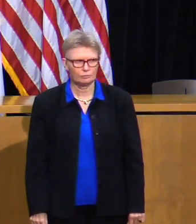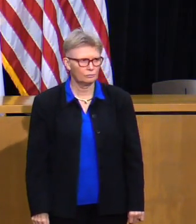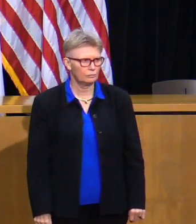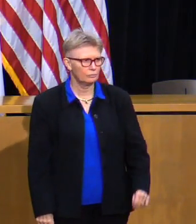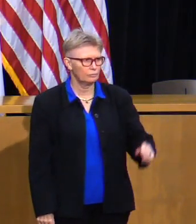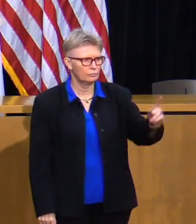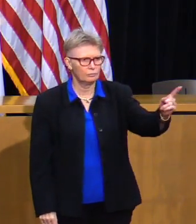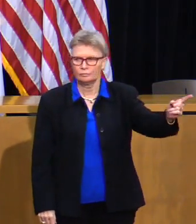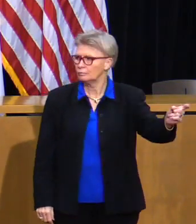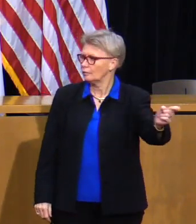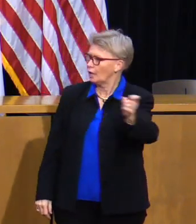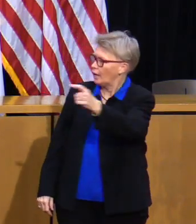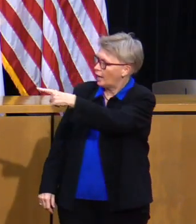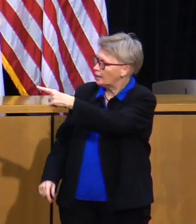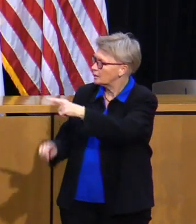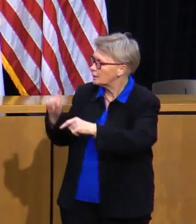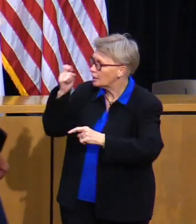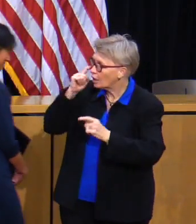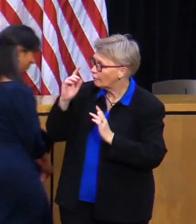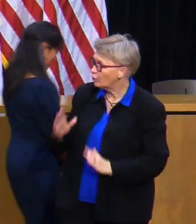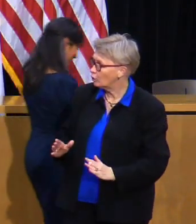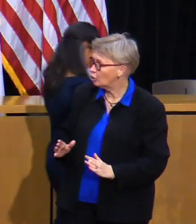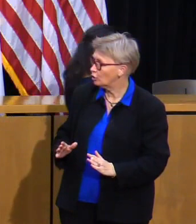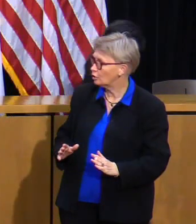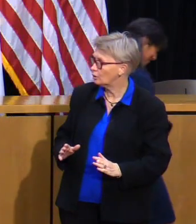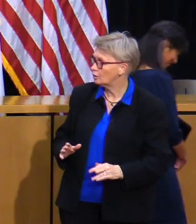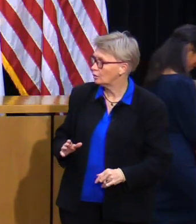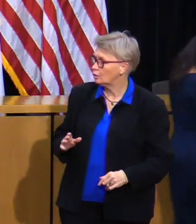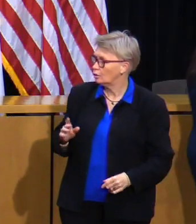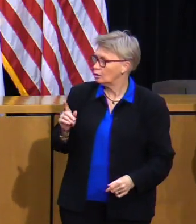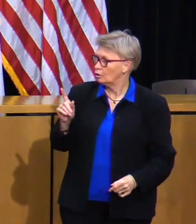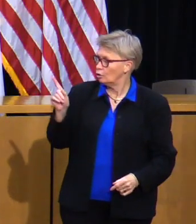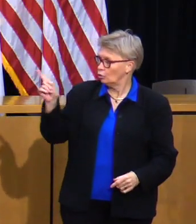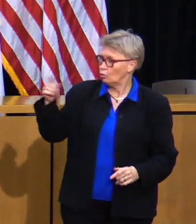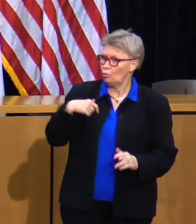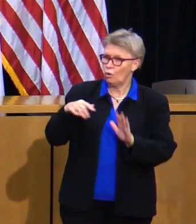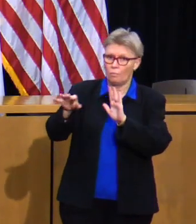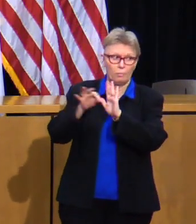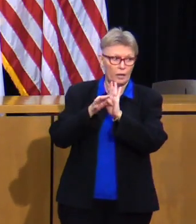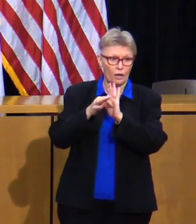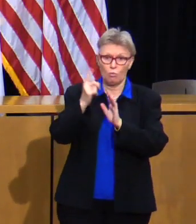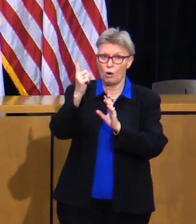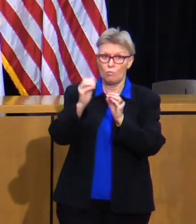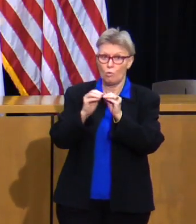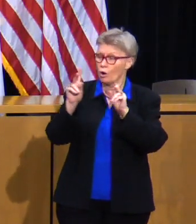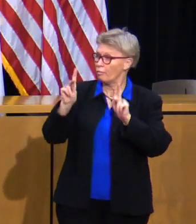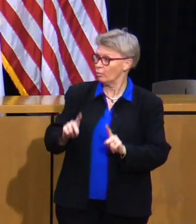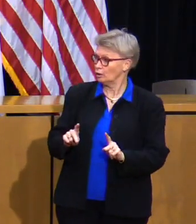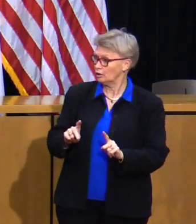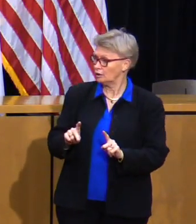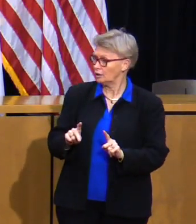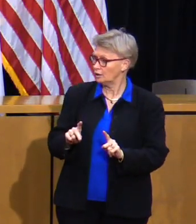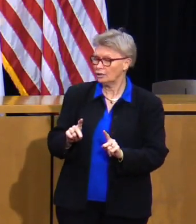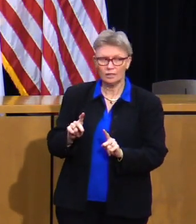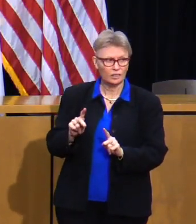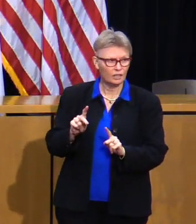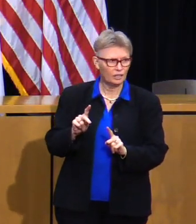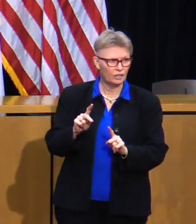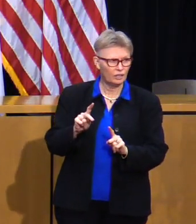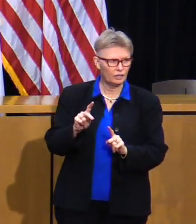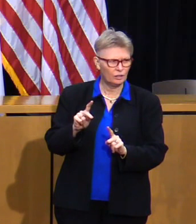Governor, if you could speak to you have one more appointment. This appointment is to, I presume,